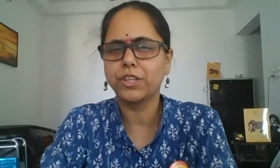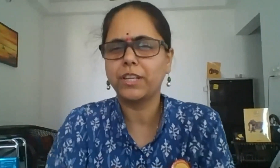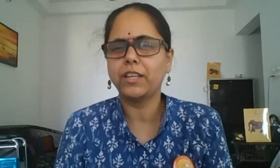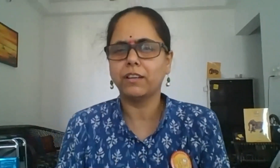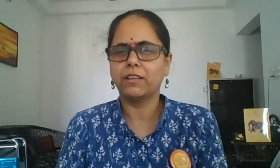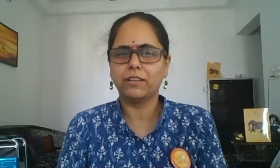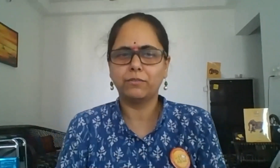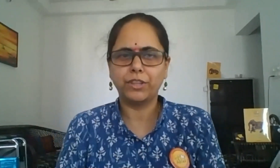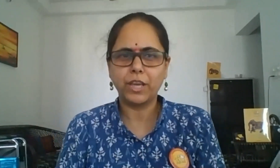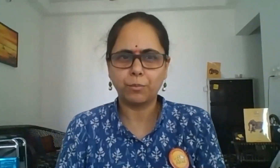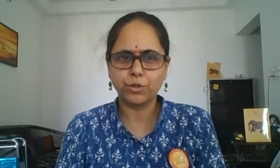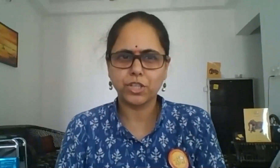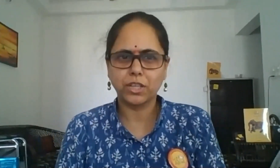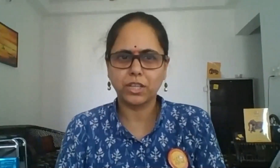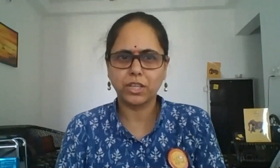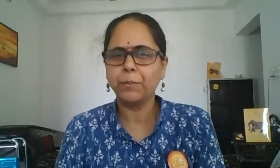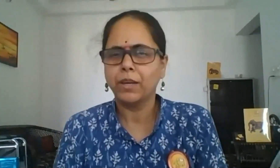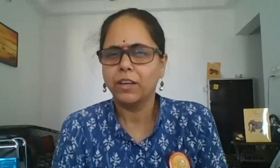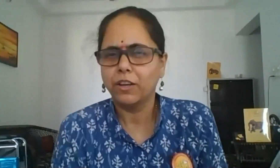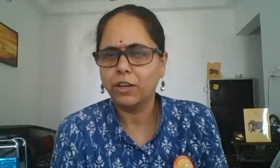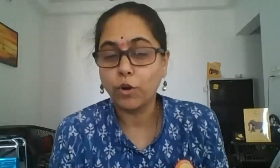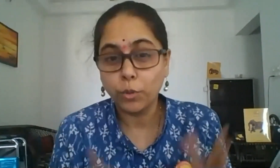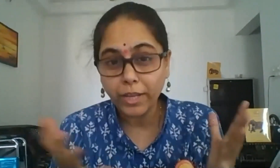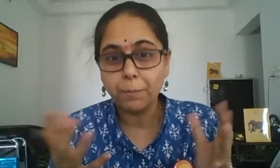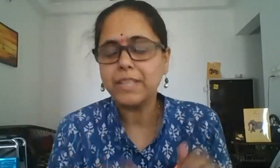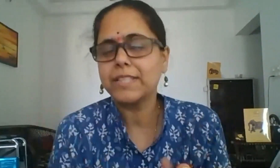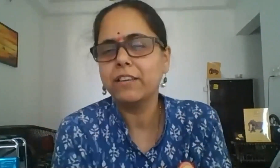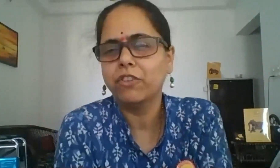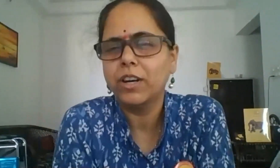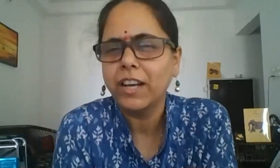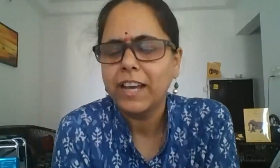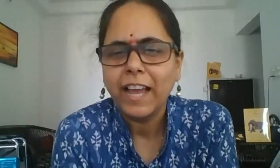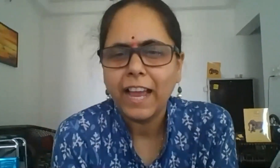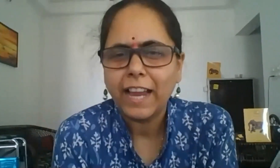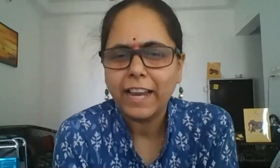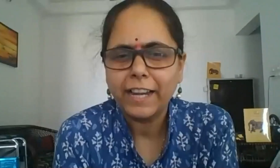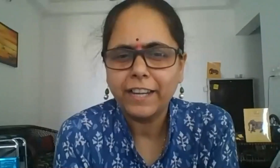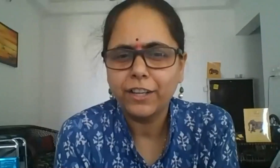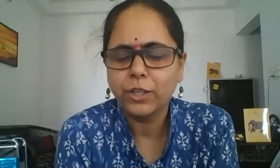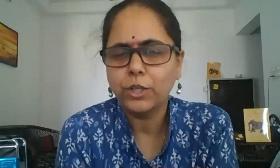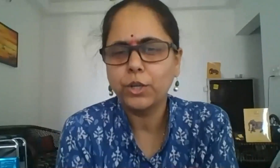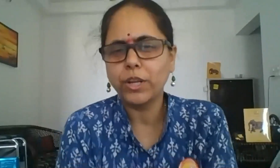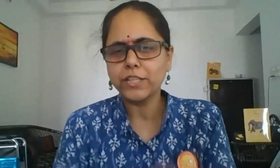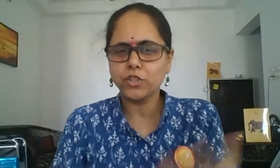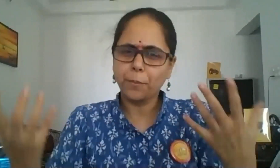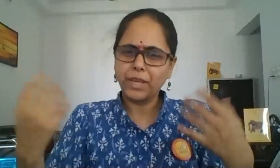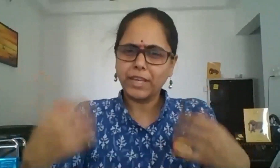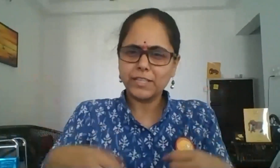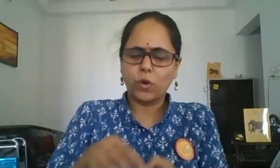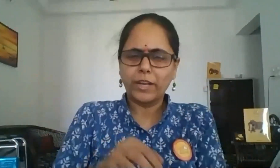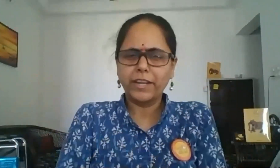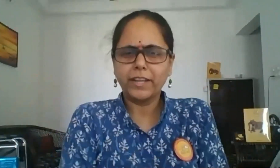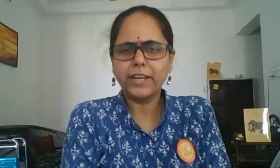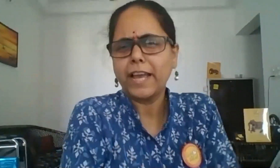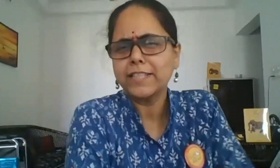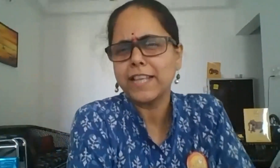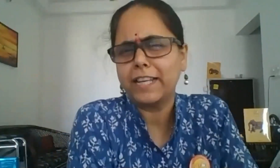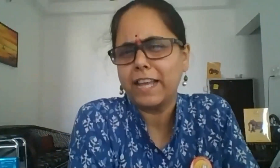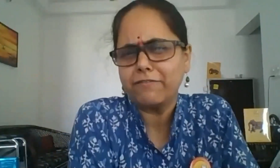opportunity, Vidya Poshak team, for doing amazing work. And today's topic is volunteering and sign language,